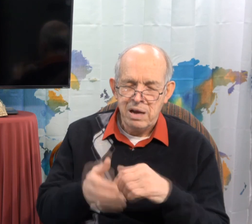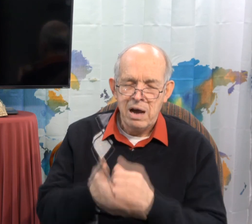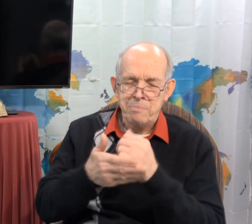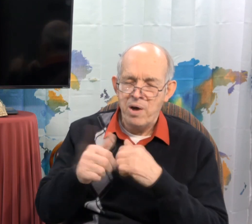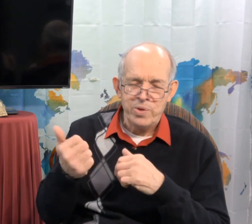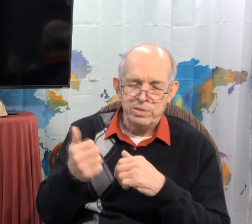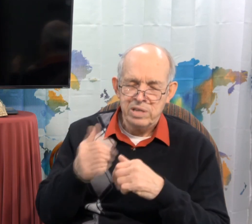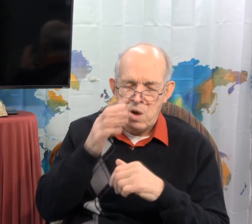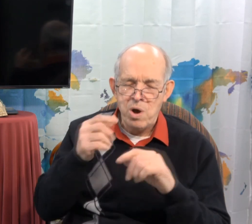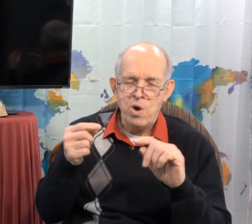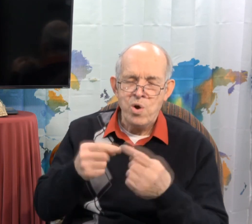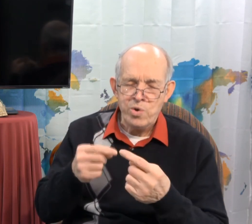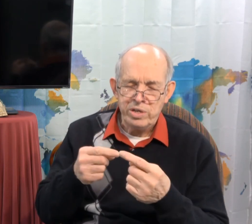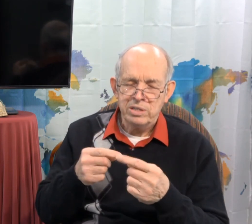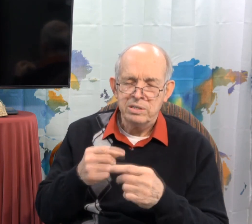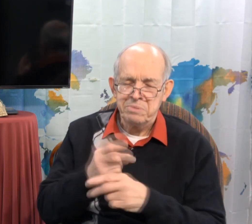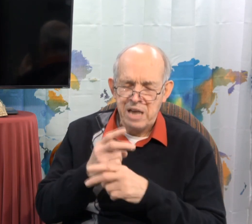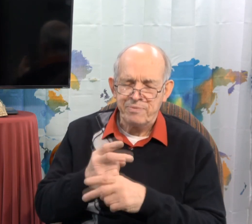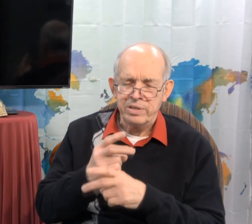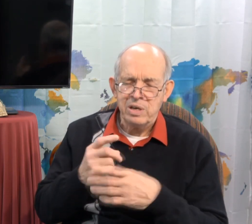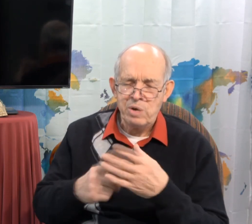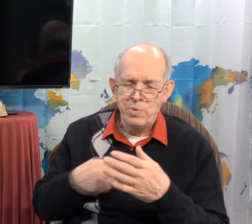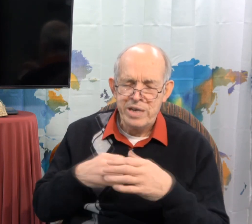help others with her together where we are.